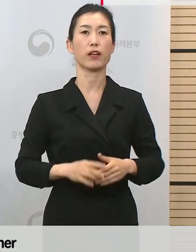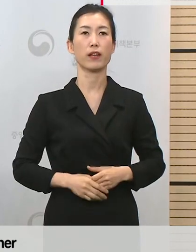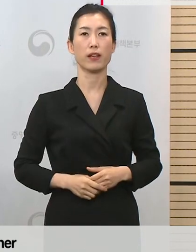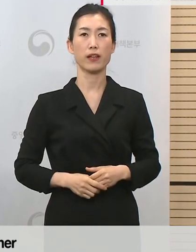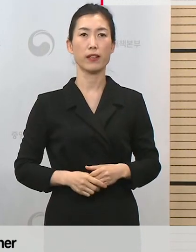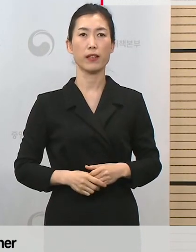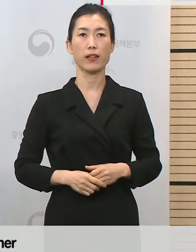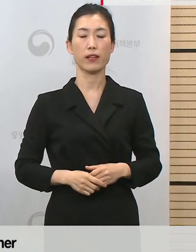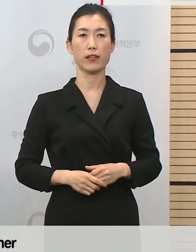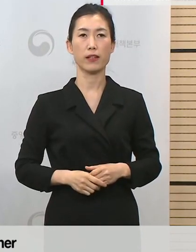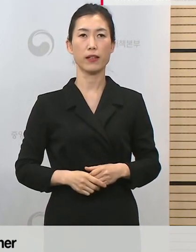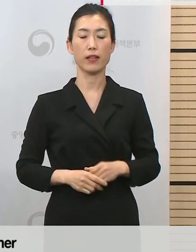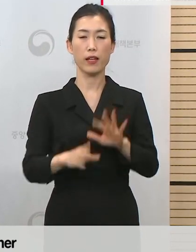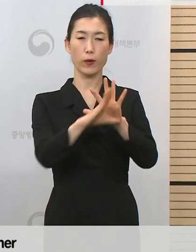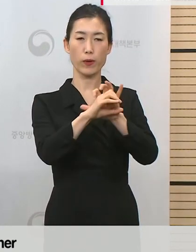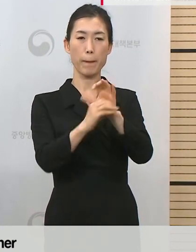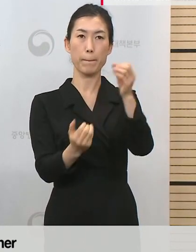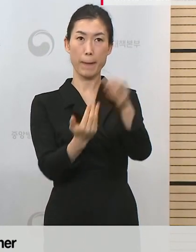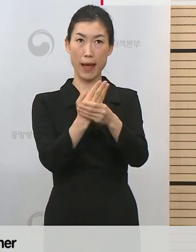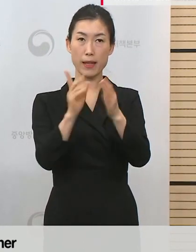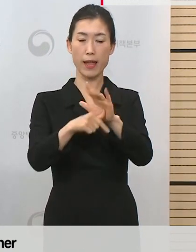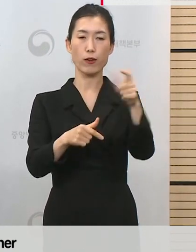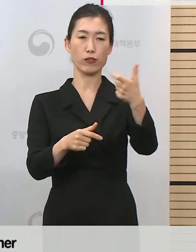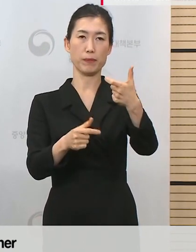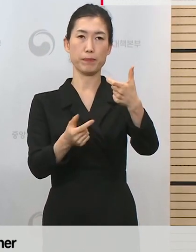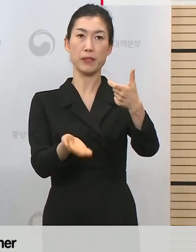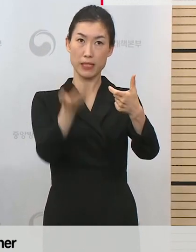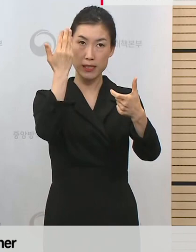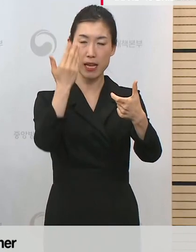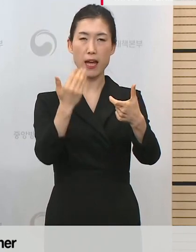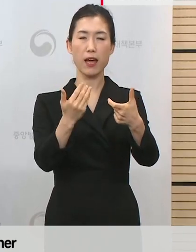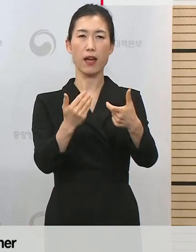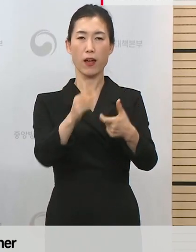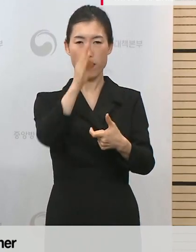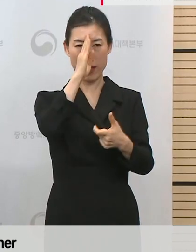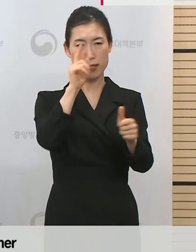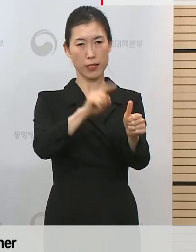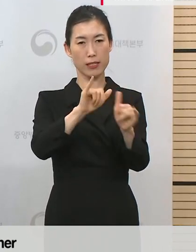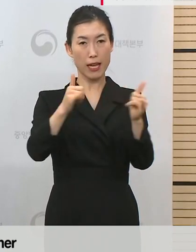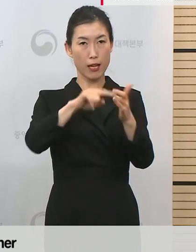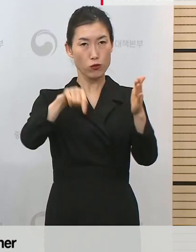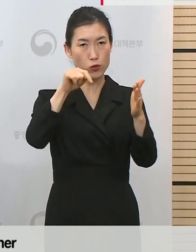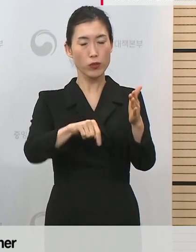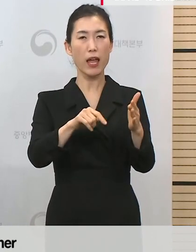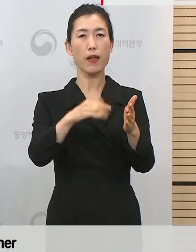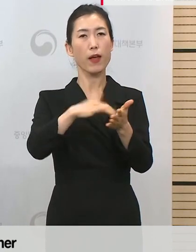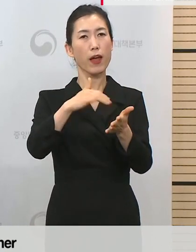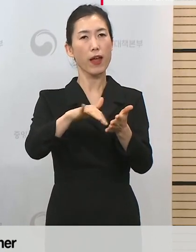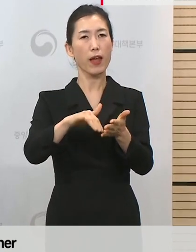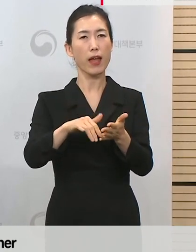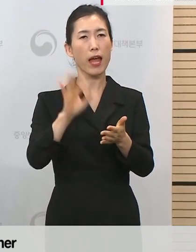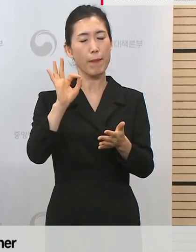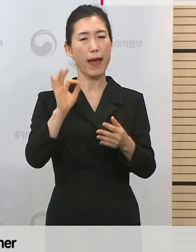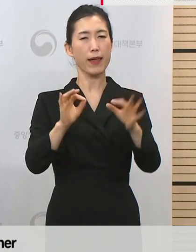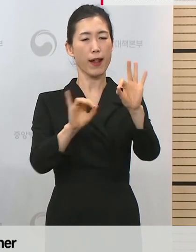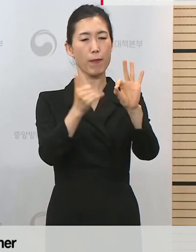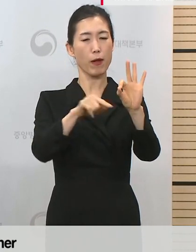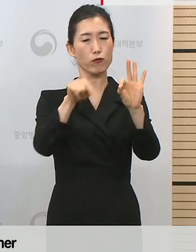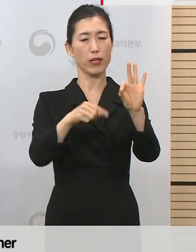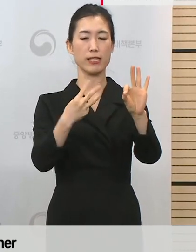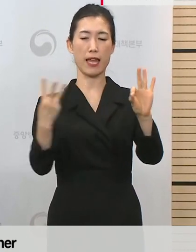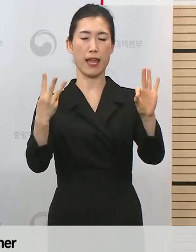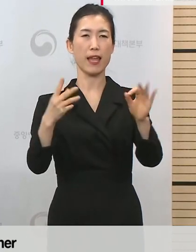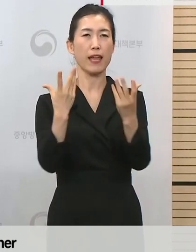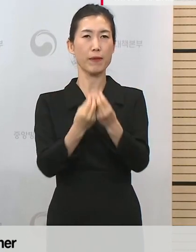believe that the senior citizens, especially for their vaccination, is very important when it comes to the age of over 60. And